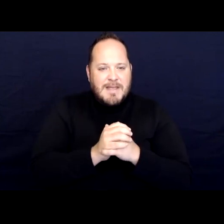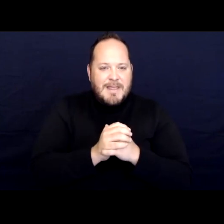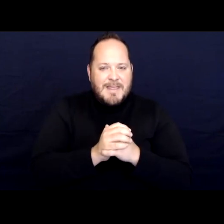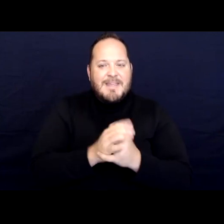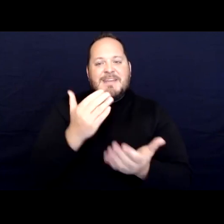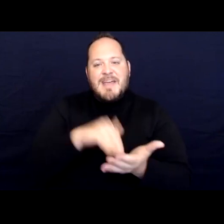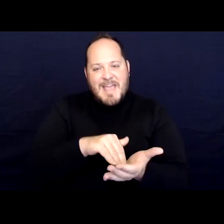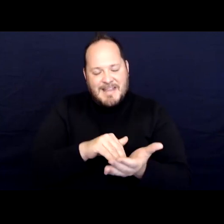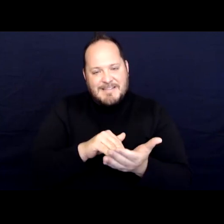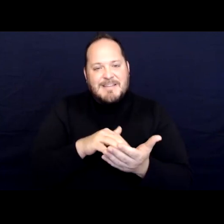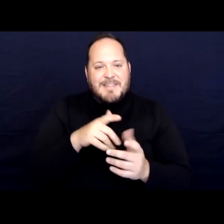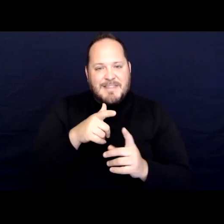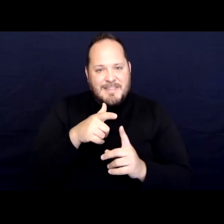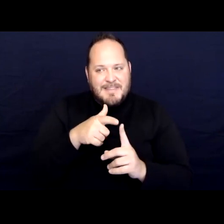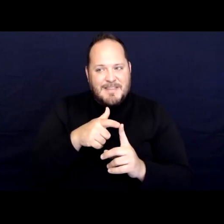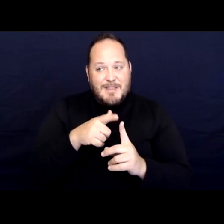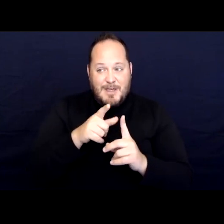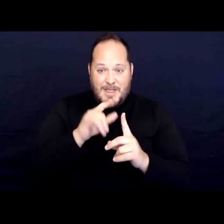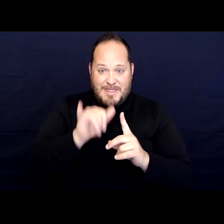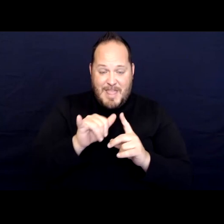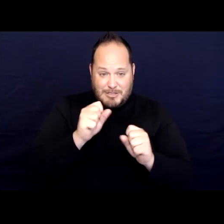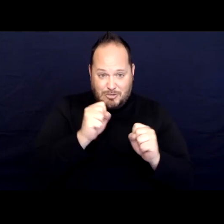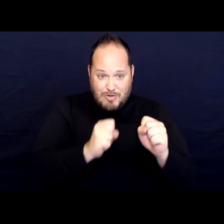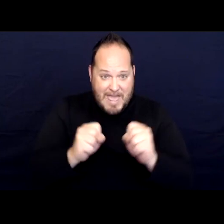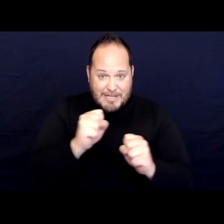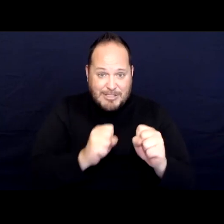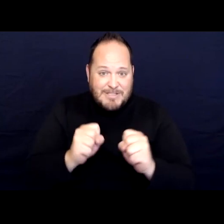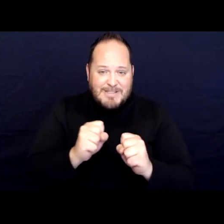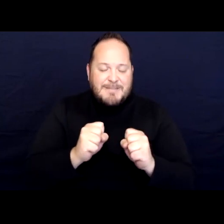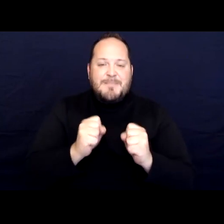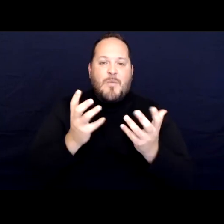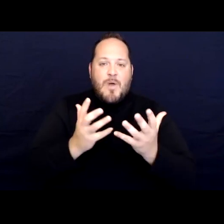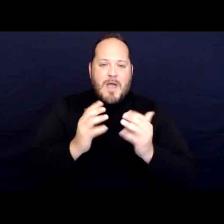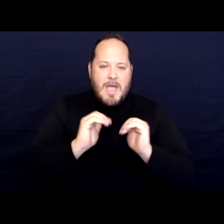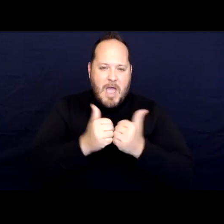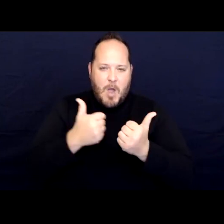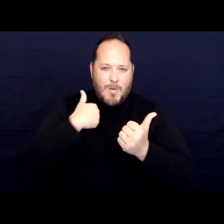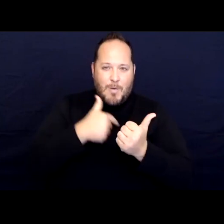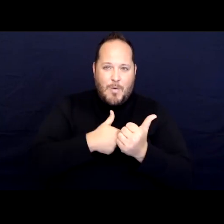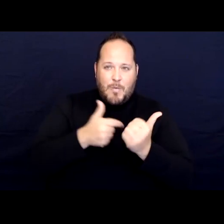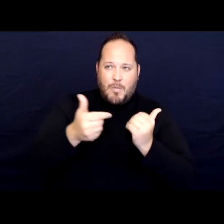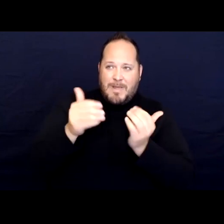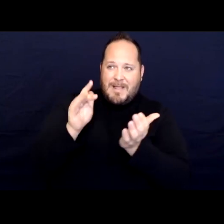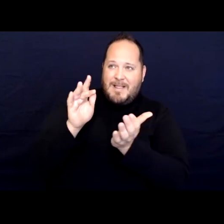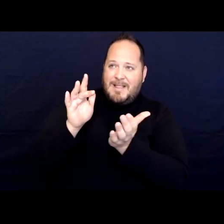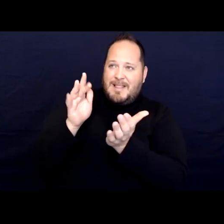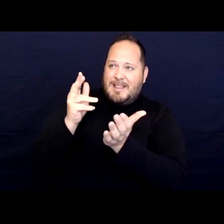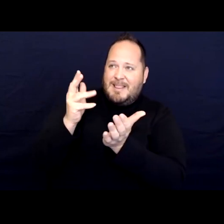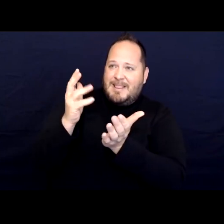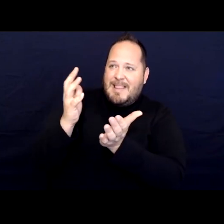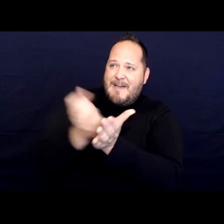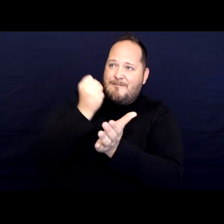again, the strategy there, right, is how do we leverage trusted partners and trusted